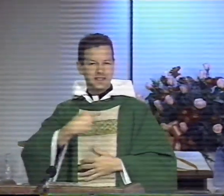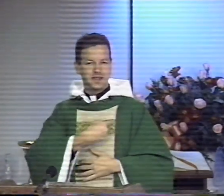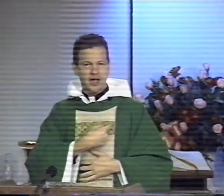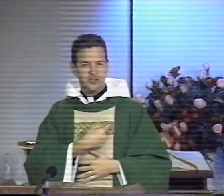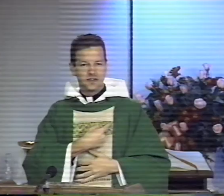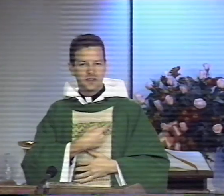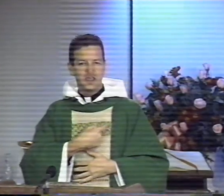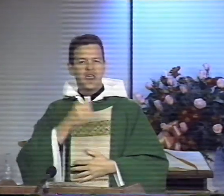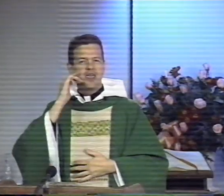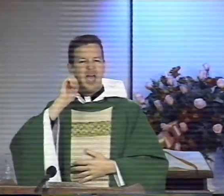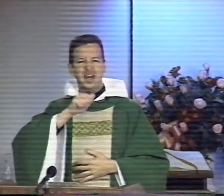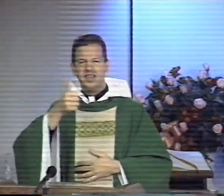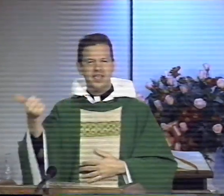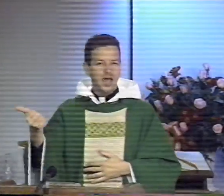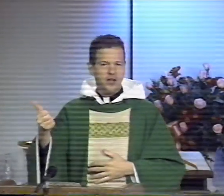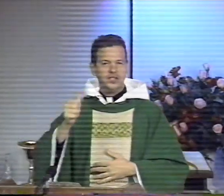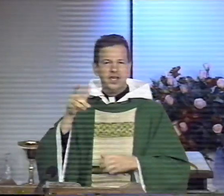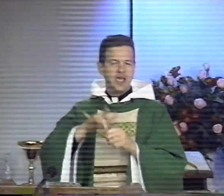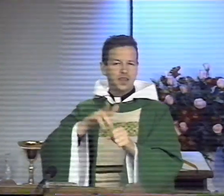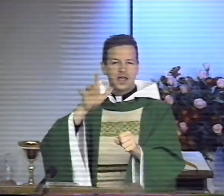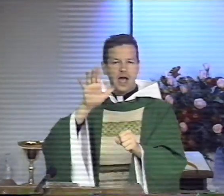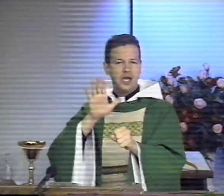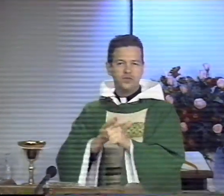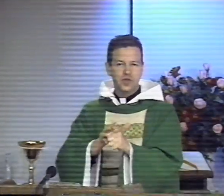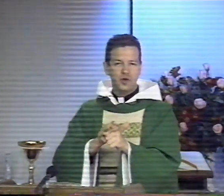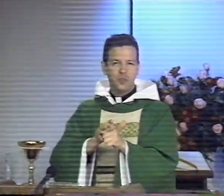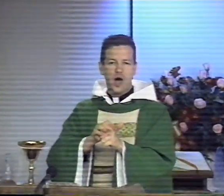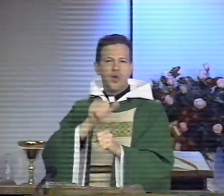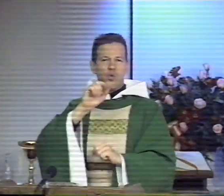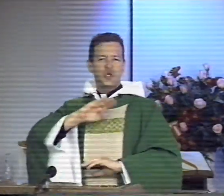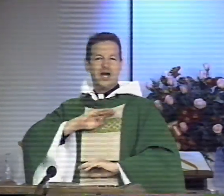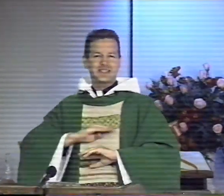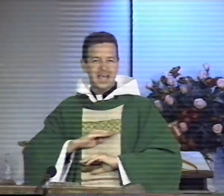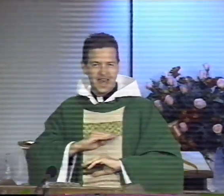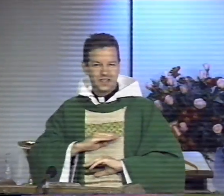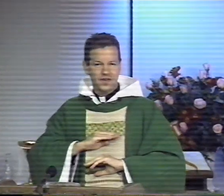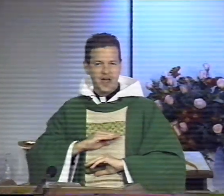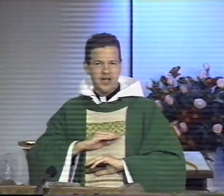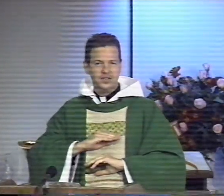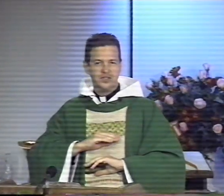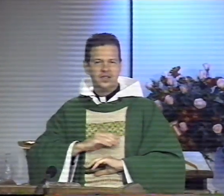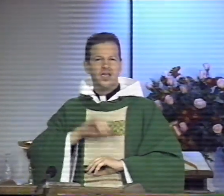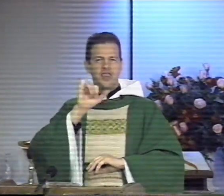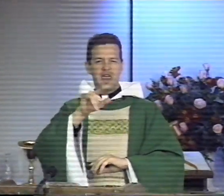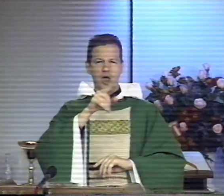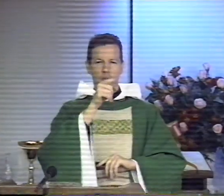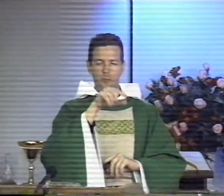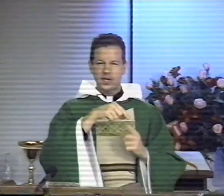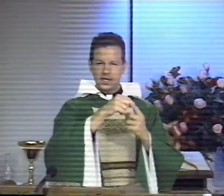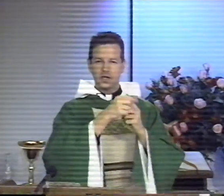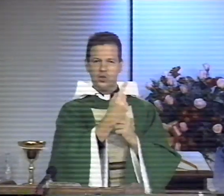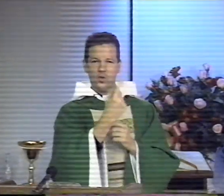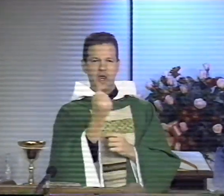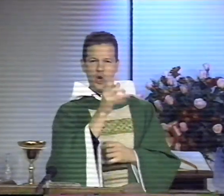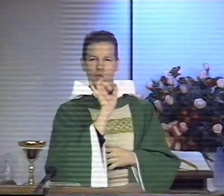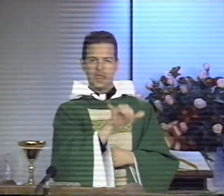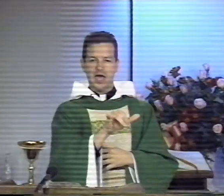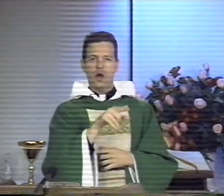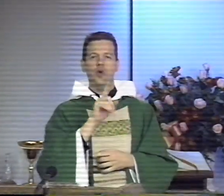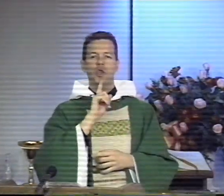us that anything else, any other kind of soda pop, would not satisfy us. That particular one, and only that one,